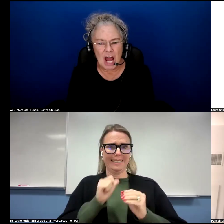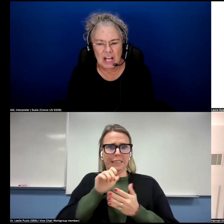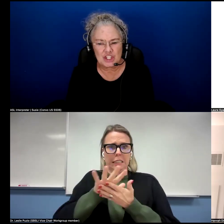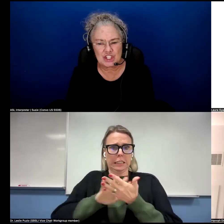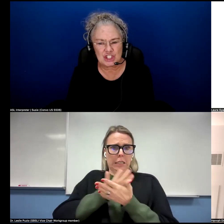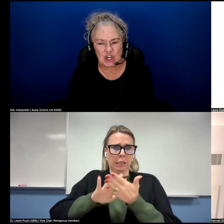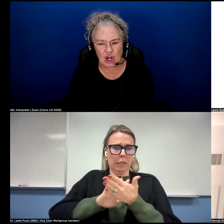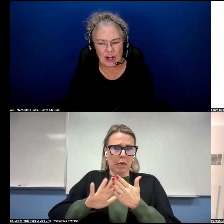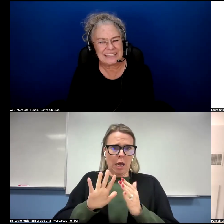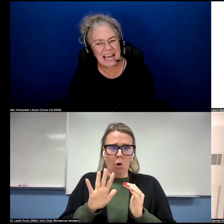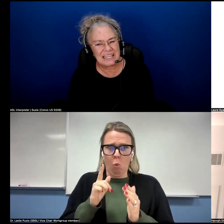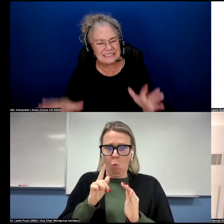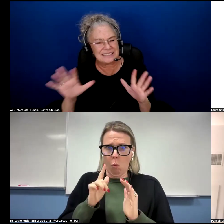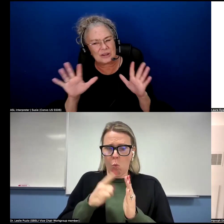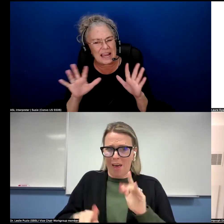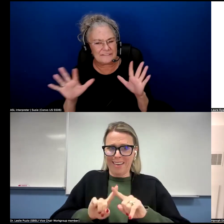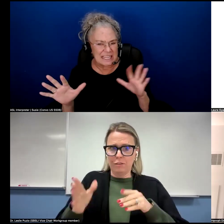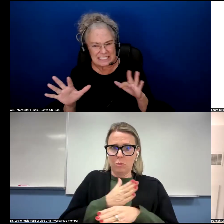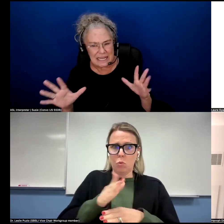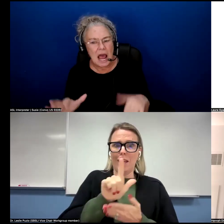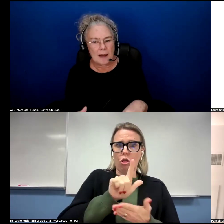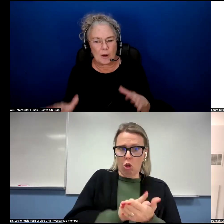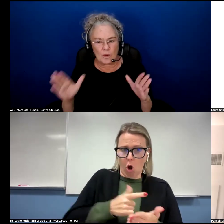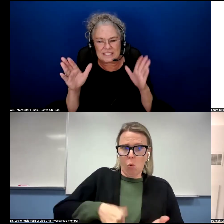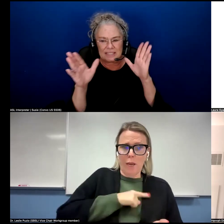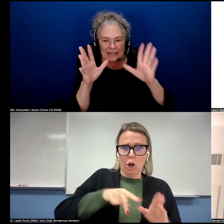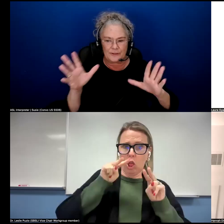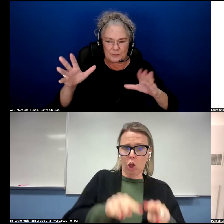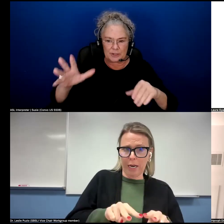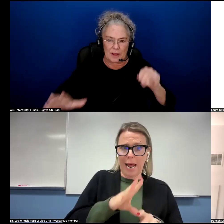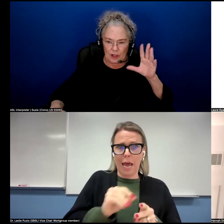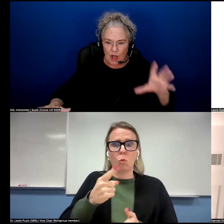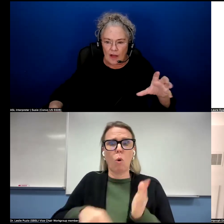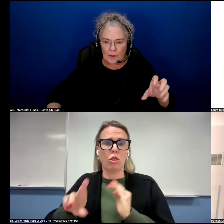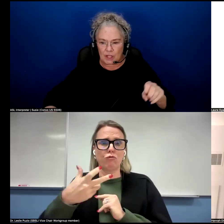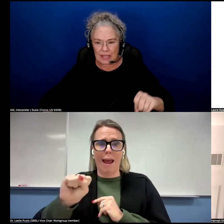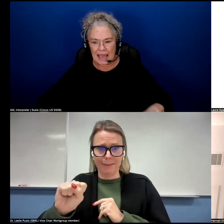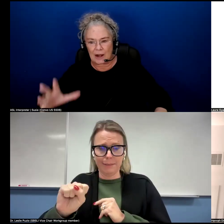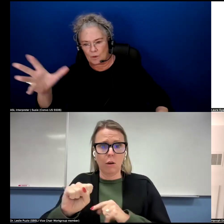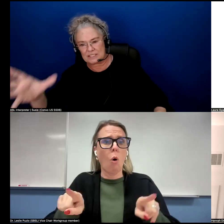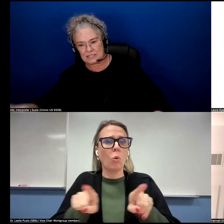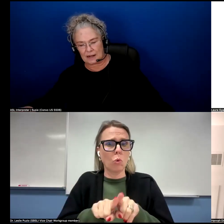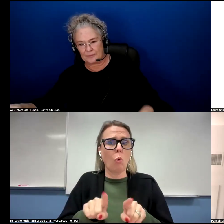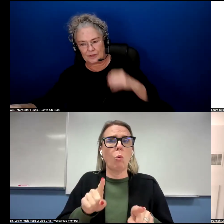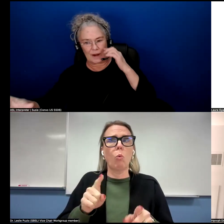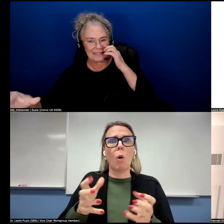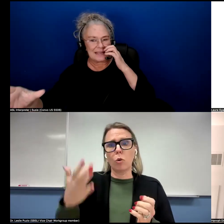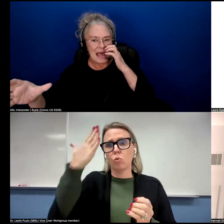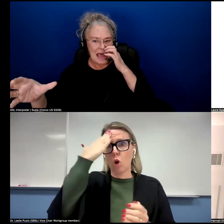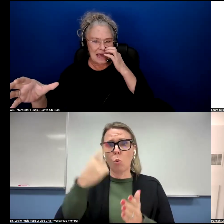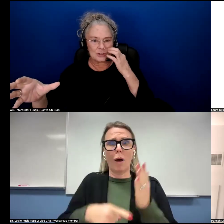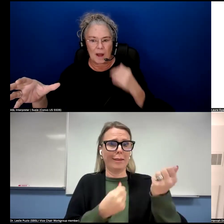I'm not sure, it's still kind of fuzzy about what's the difference between the law that we're looking at and what's the